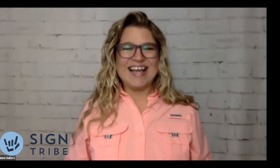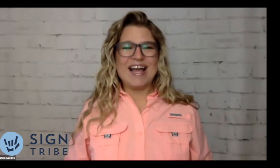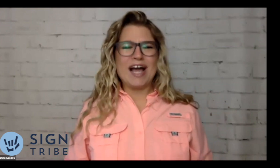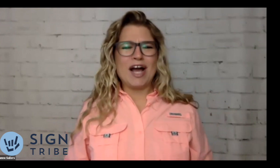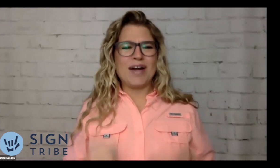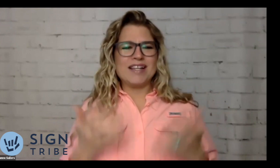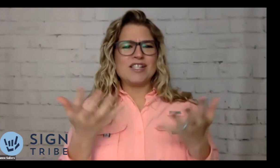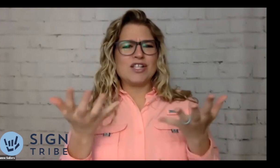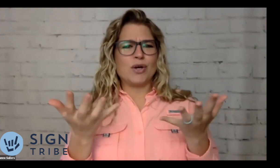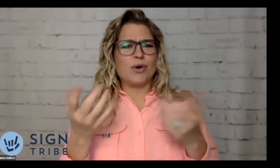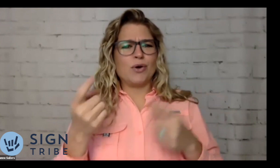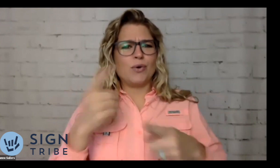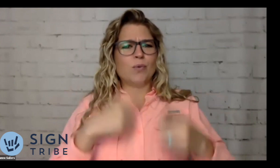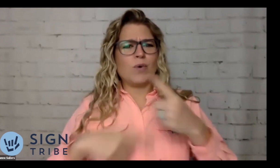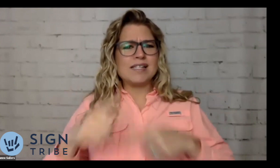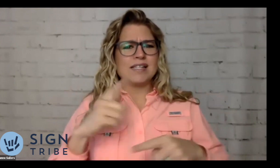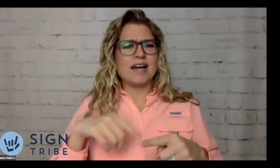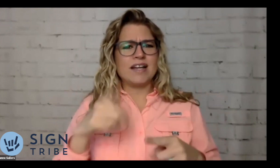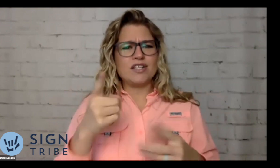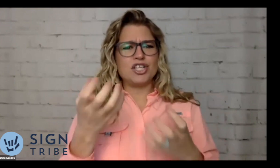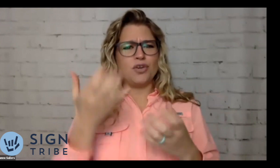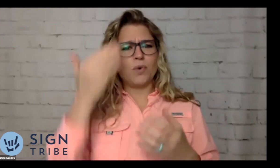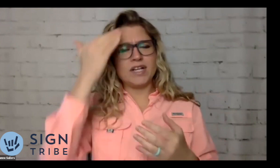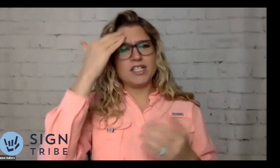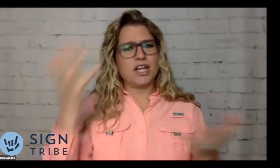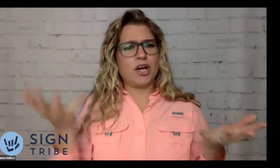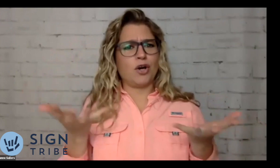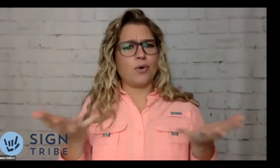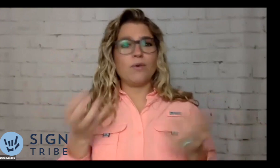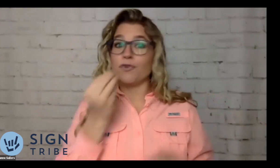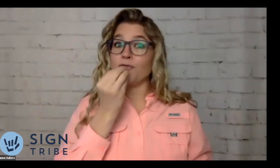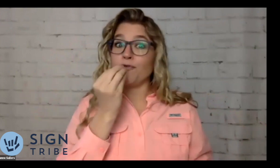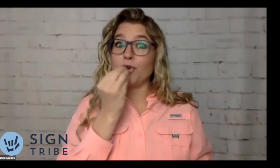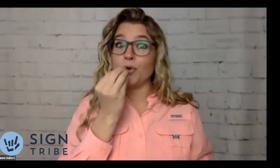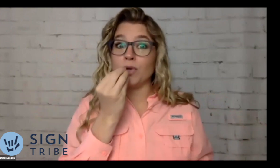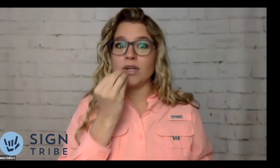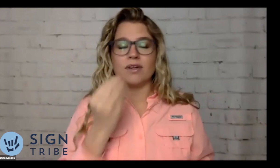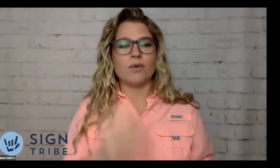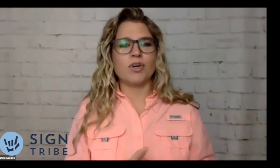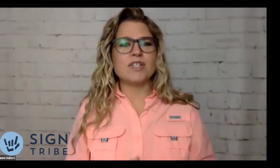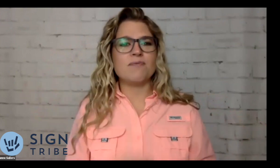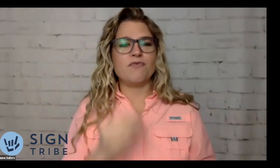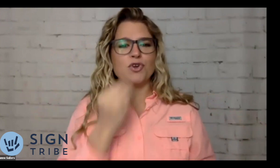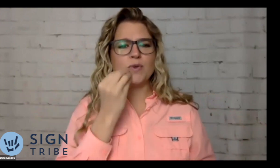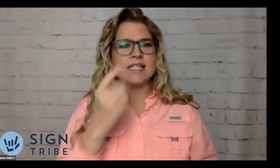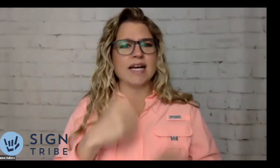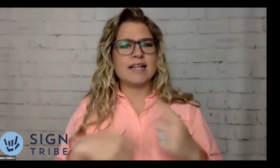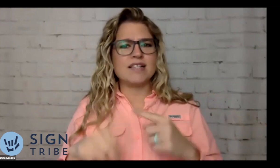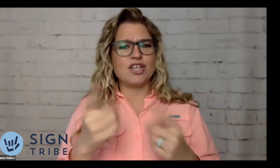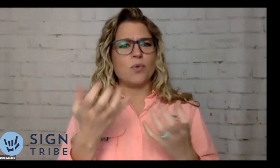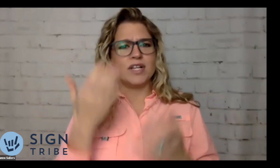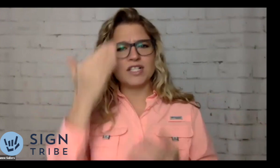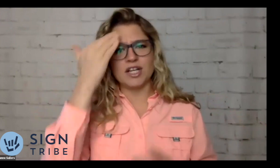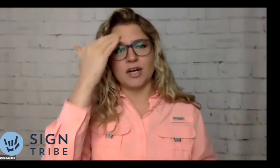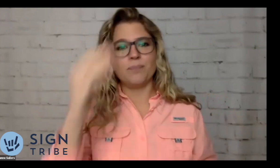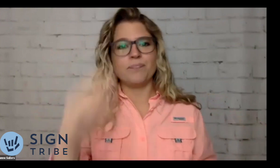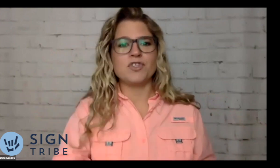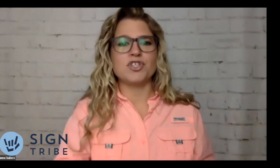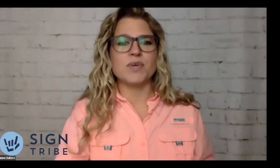All right, so what signs do you want to know for food? What are some food signs that you want to know? Just raise your